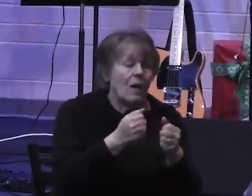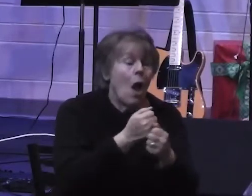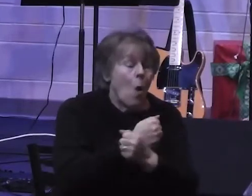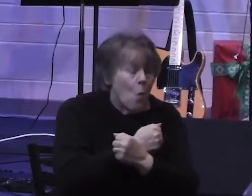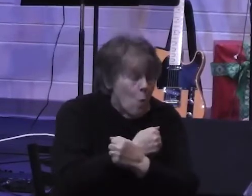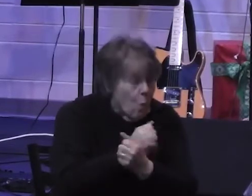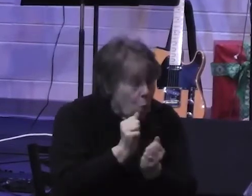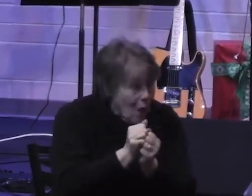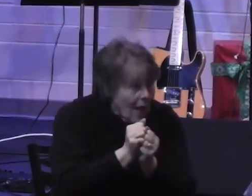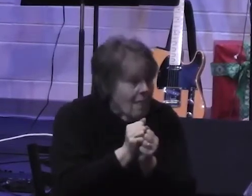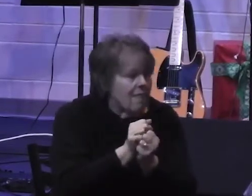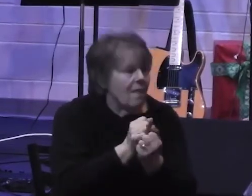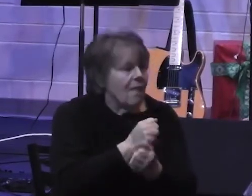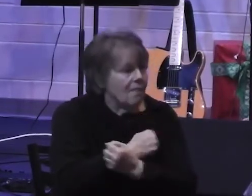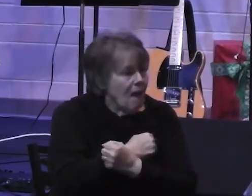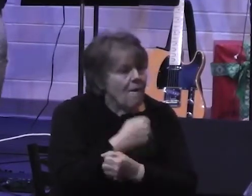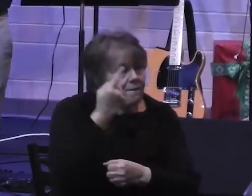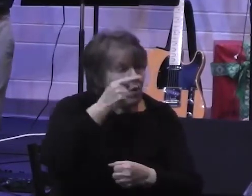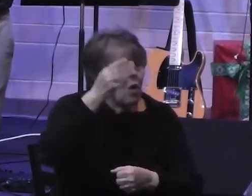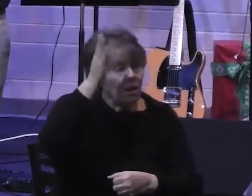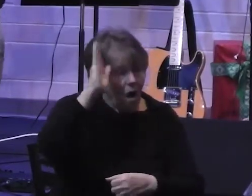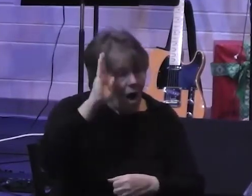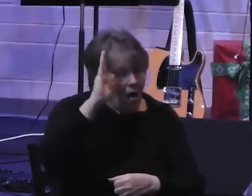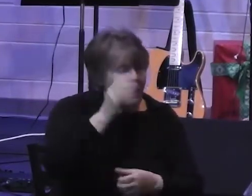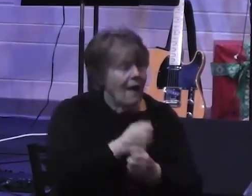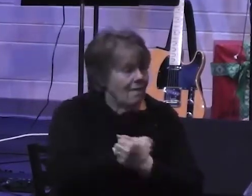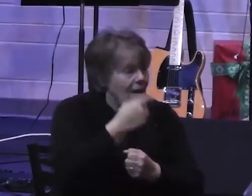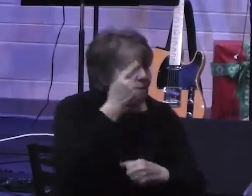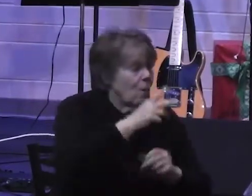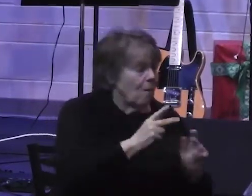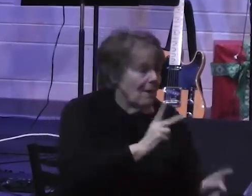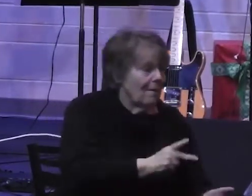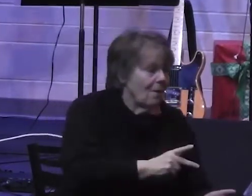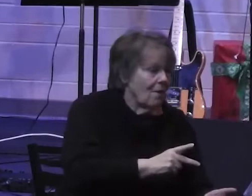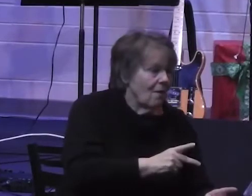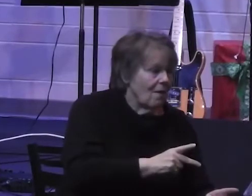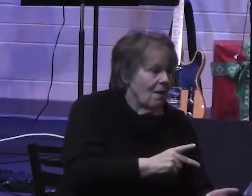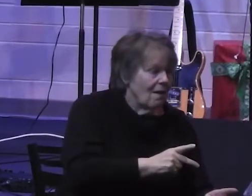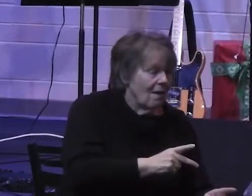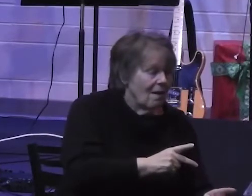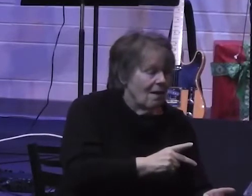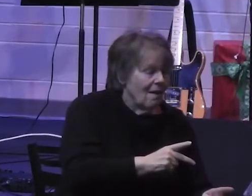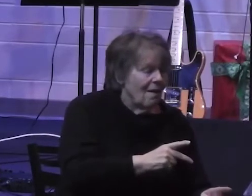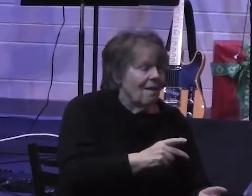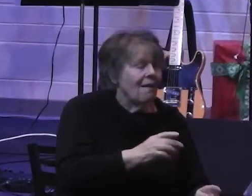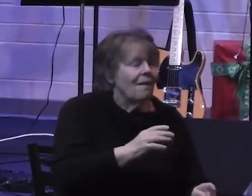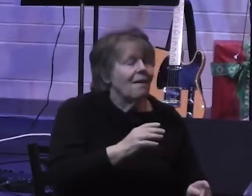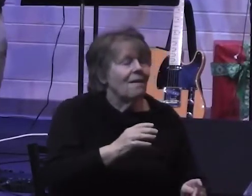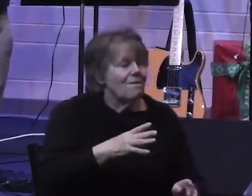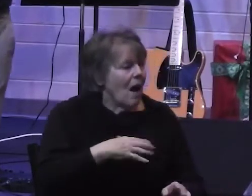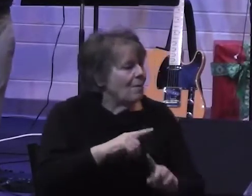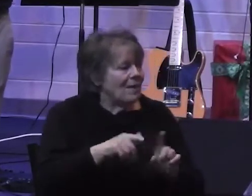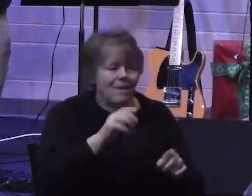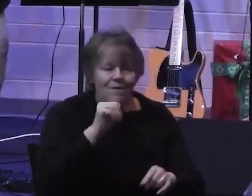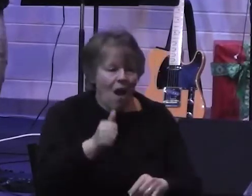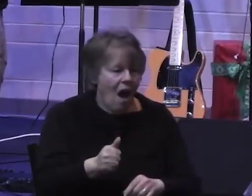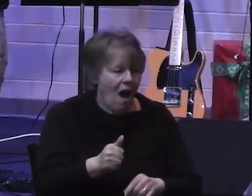people, or we live it out destructively and not according to God's will. And we